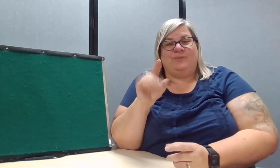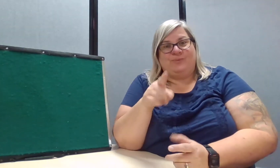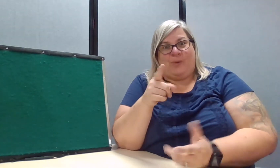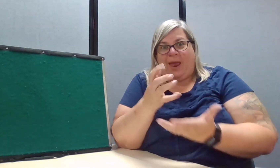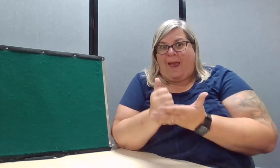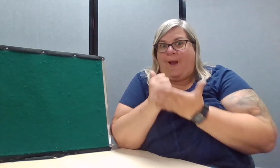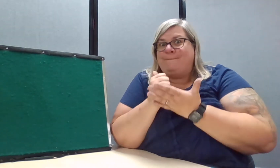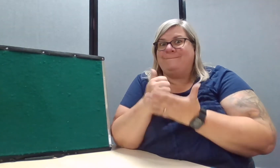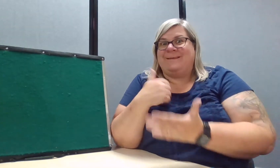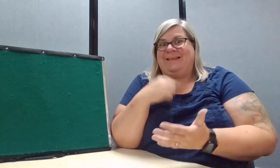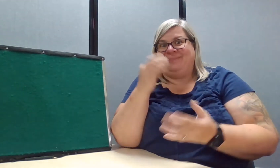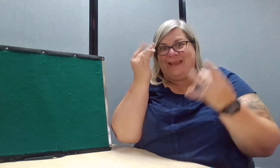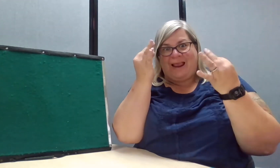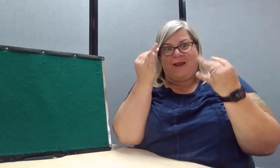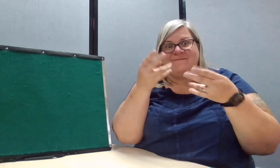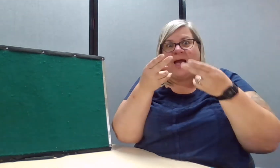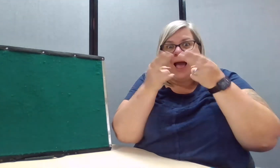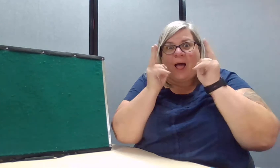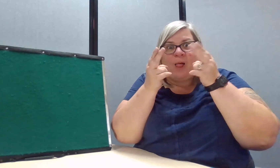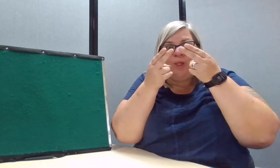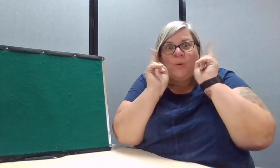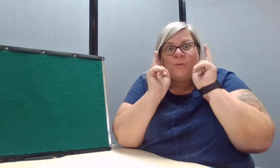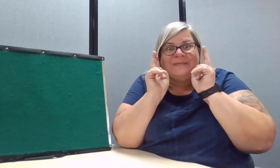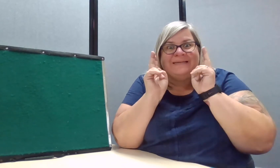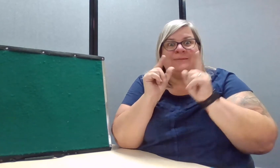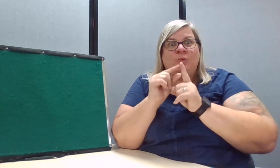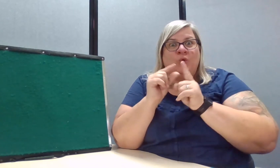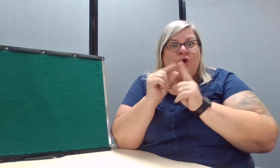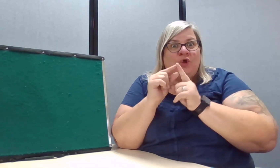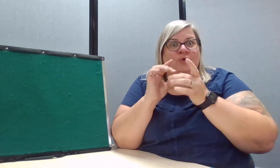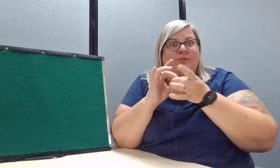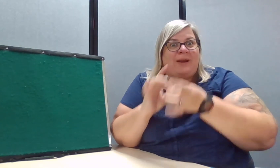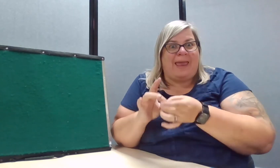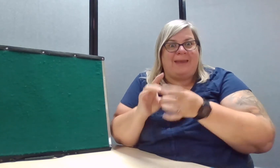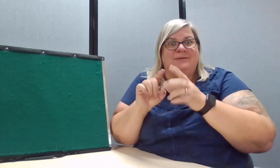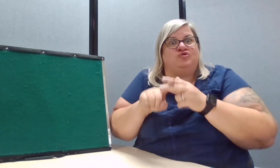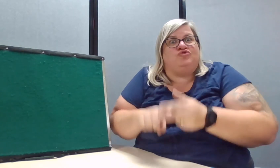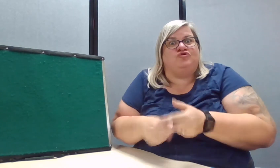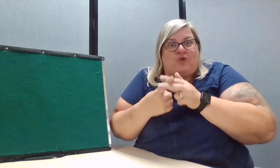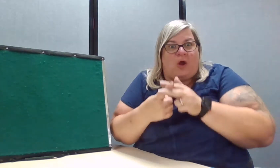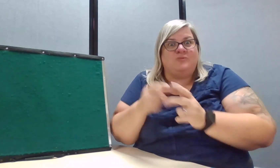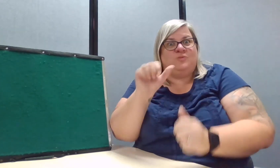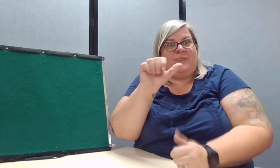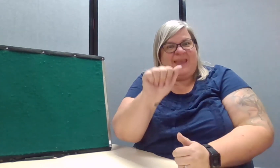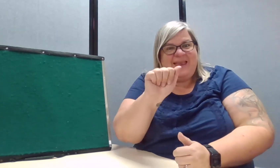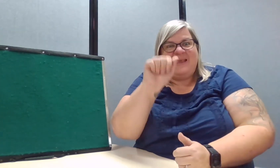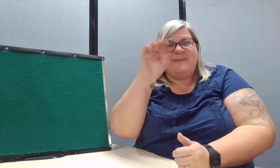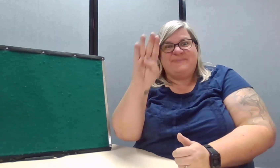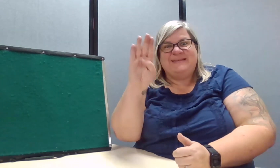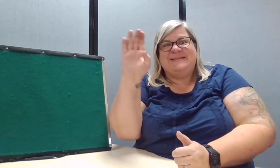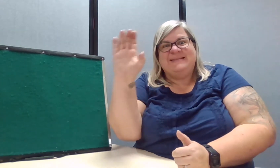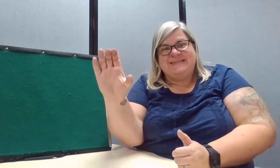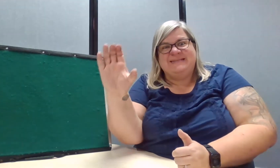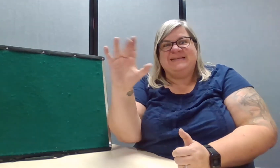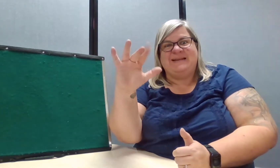You help me think of Halloween words related to the